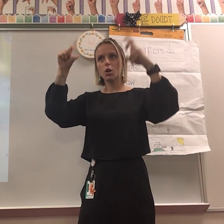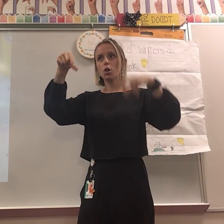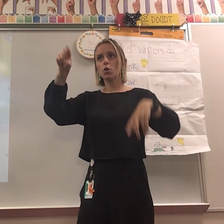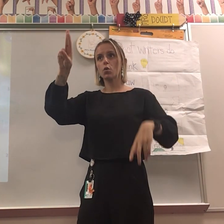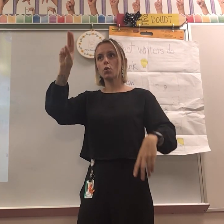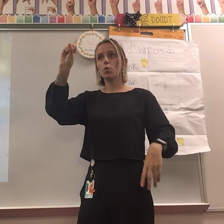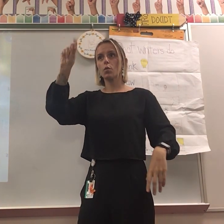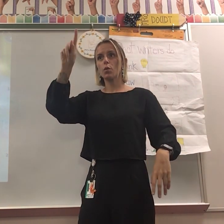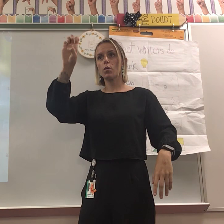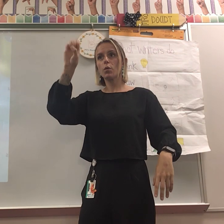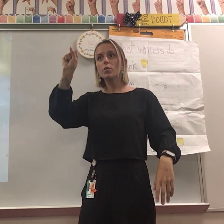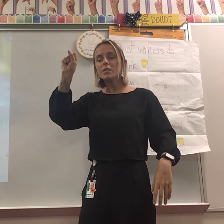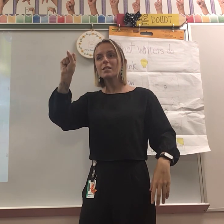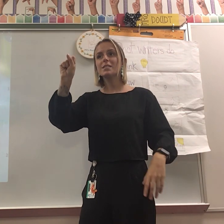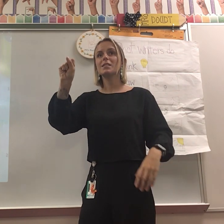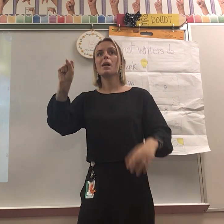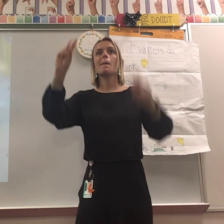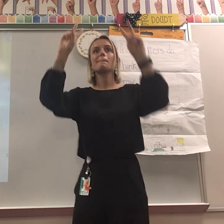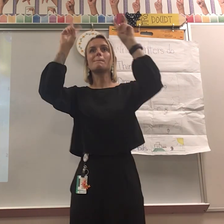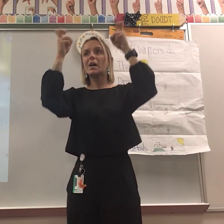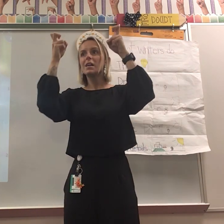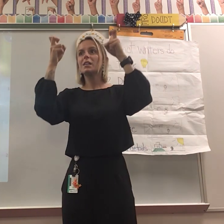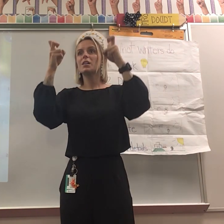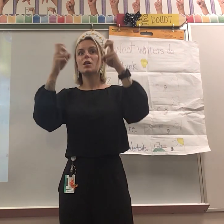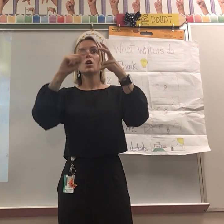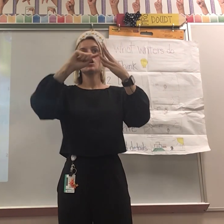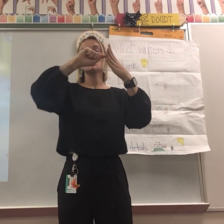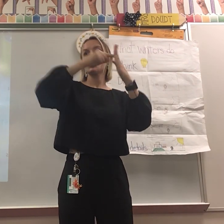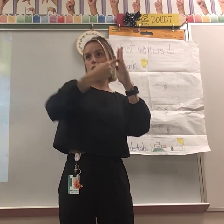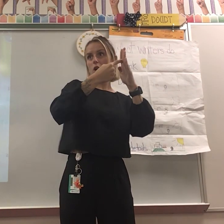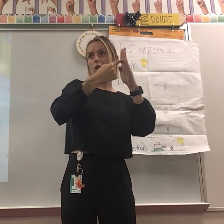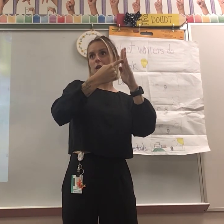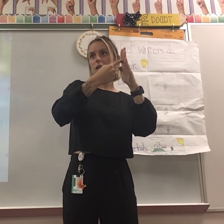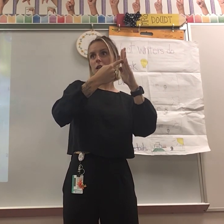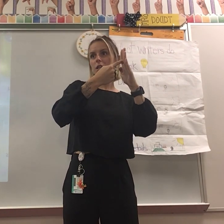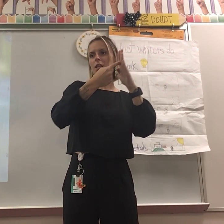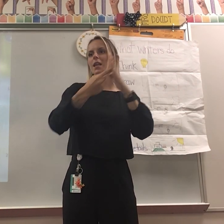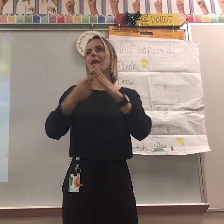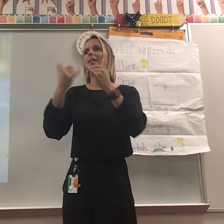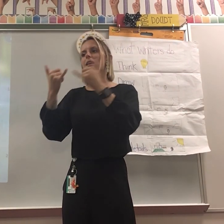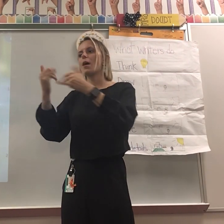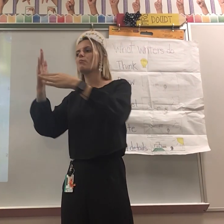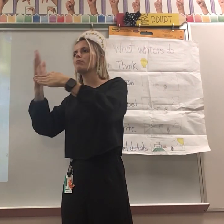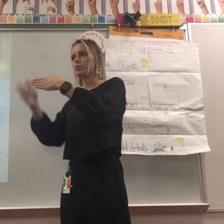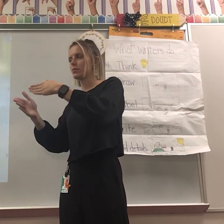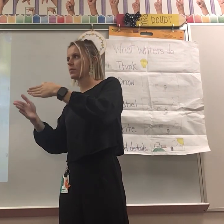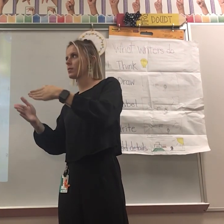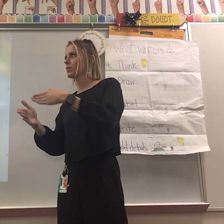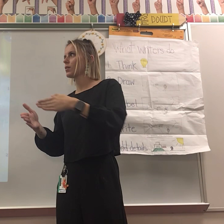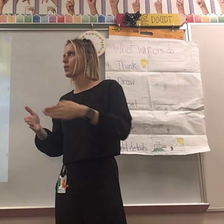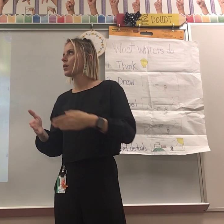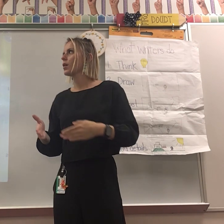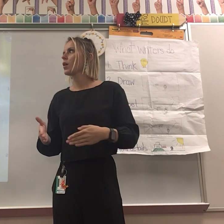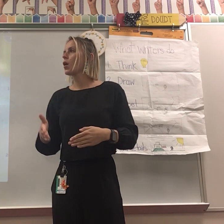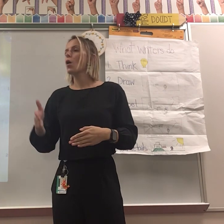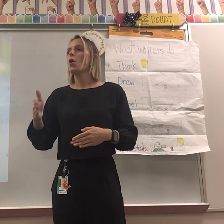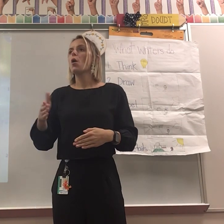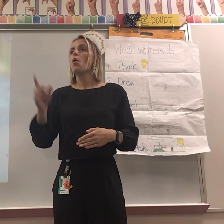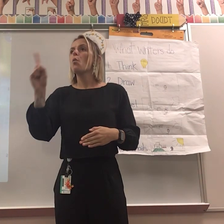and the end. And what's inside is something that that artist said about art. Okay? Now, I'm gonna throw you a curveball.